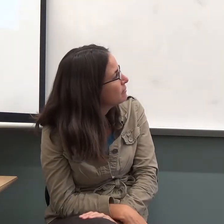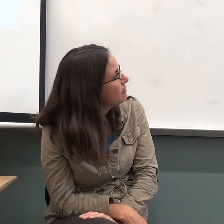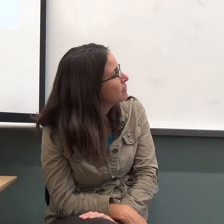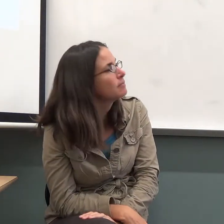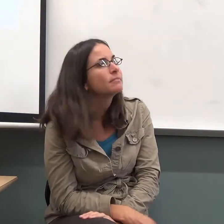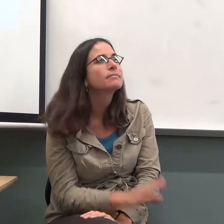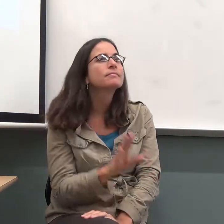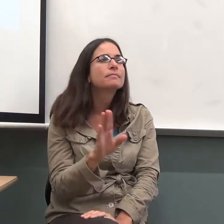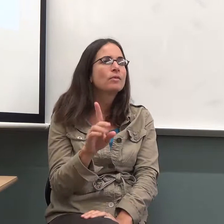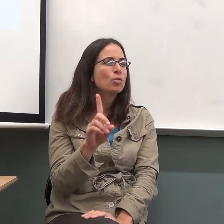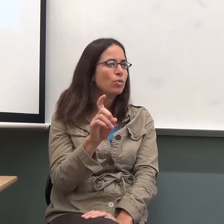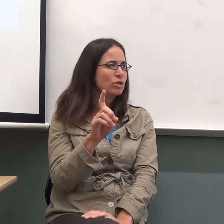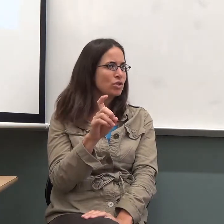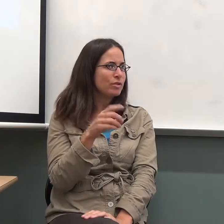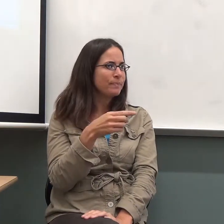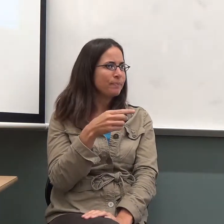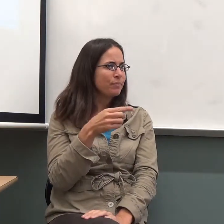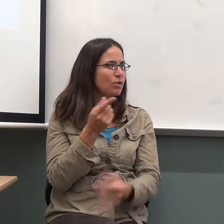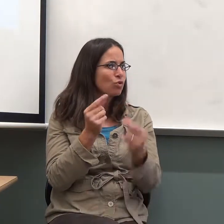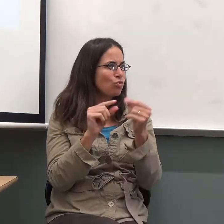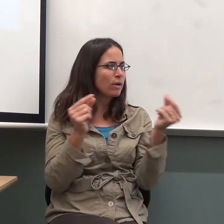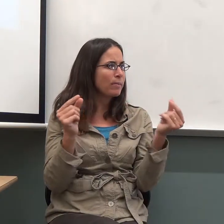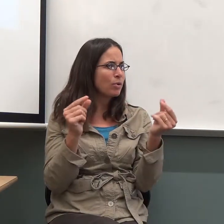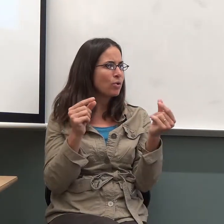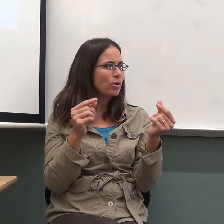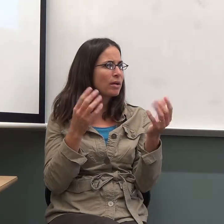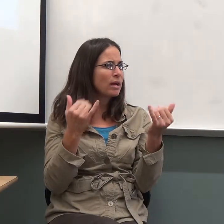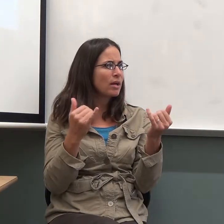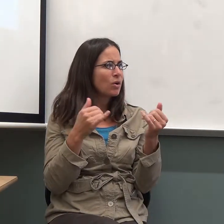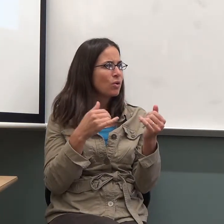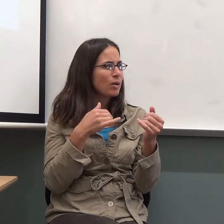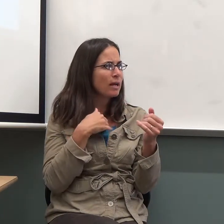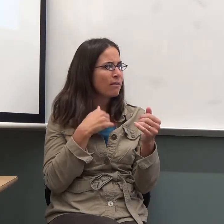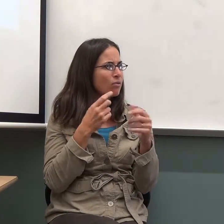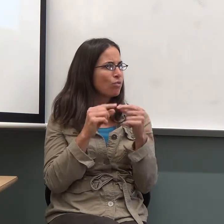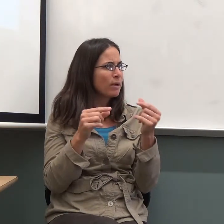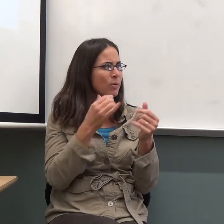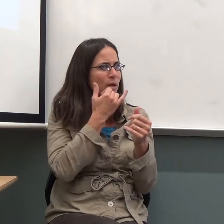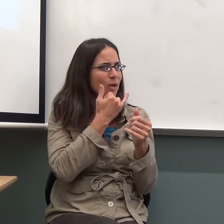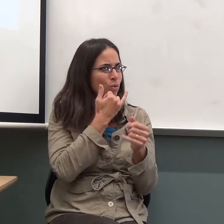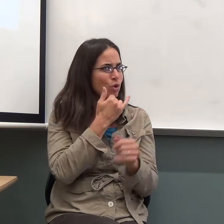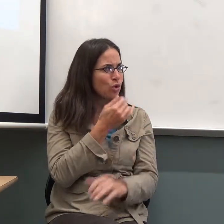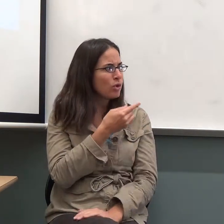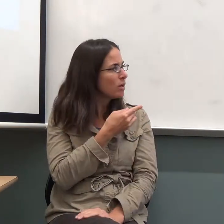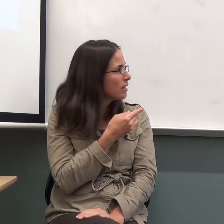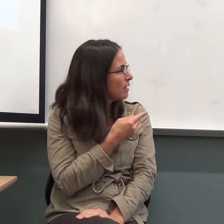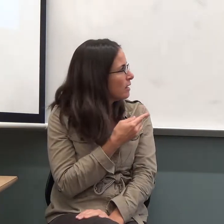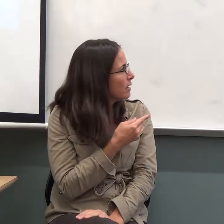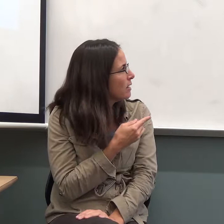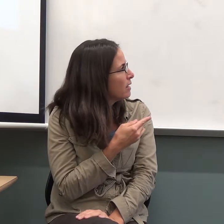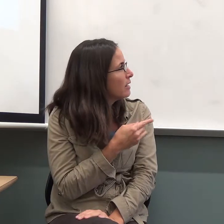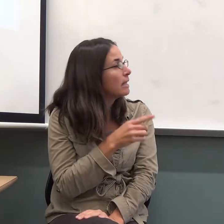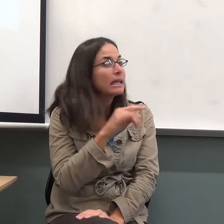question. Grammatically, is there a problem with that sentence? Yes. What is it? Nope.